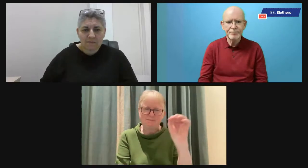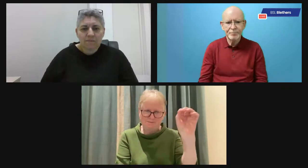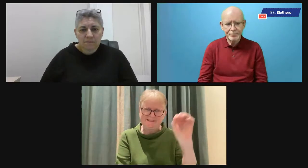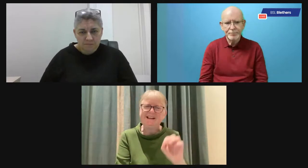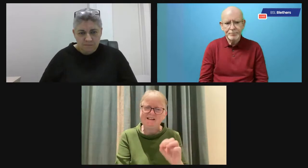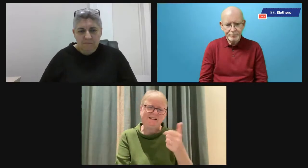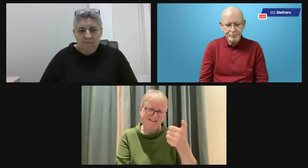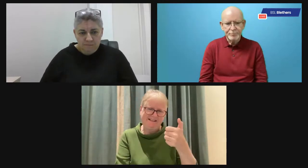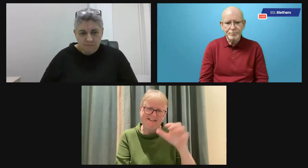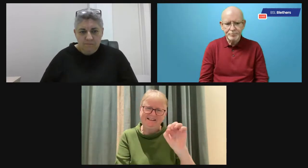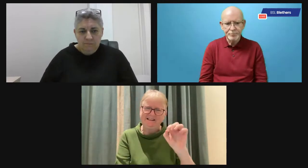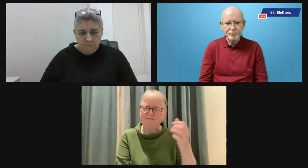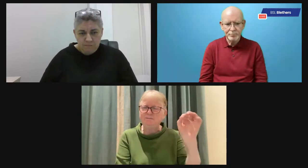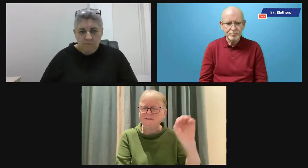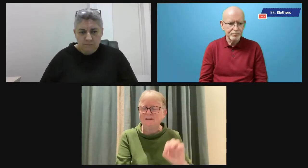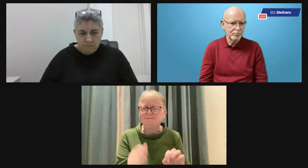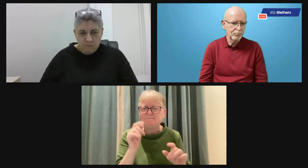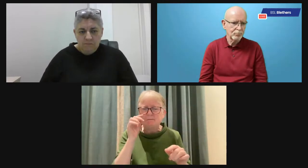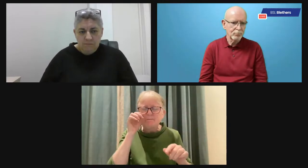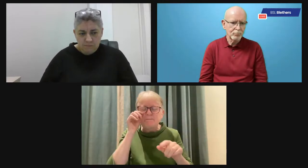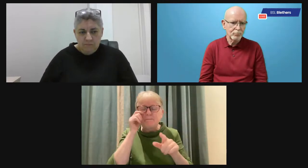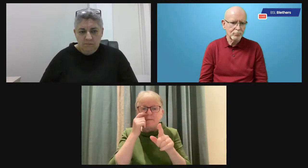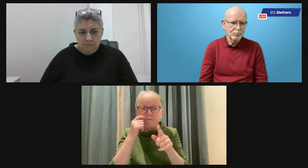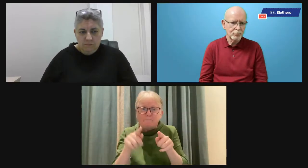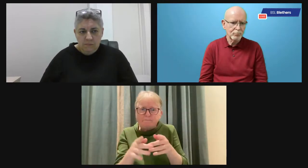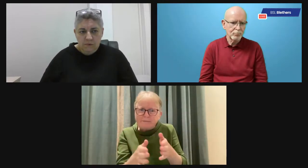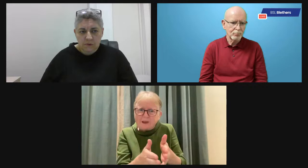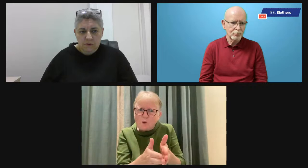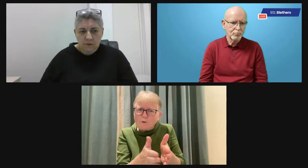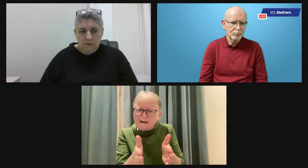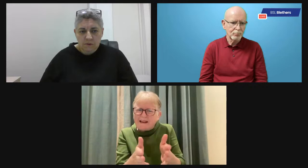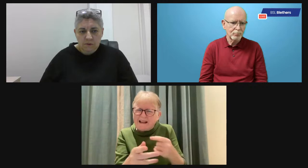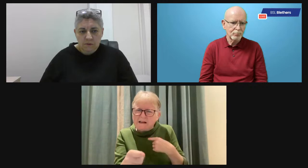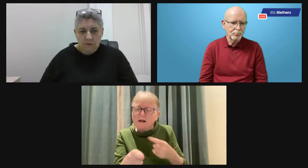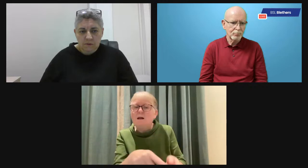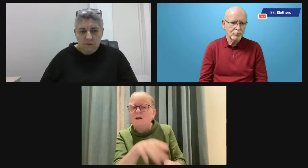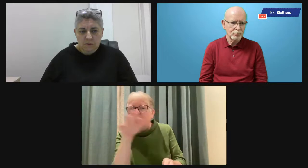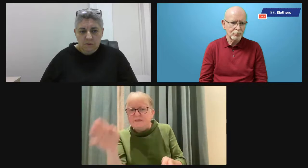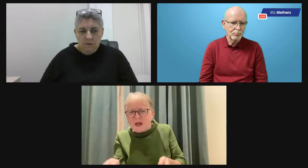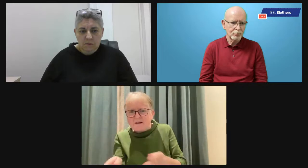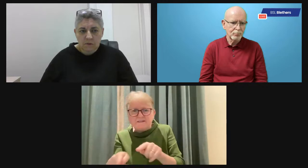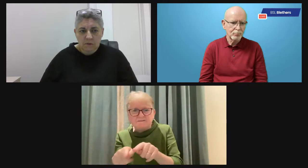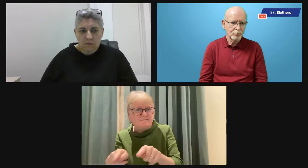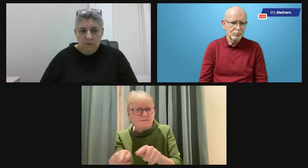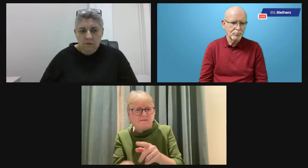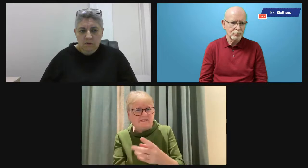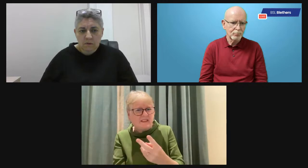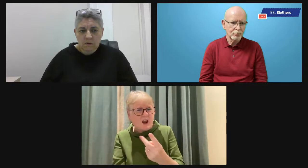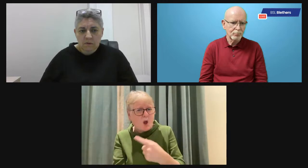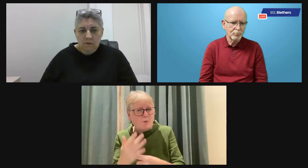we welcome 60%. Yeah, Thank 60, you. however you want to sign that, 60%.